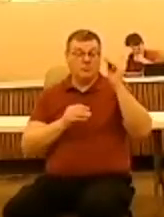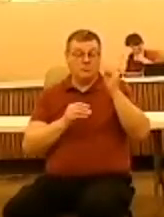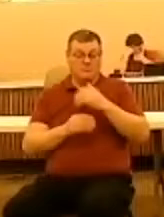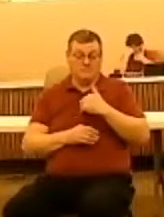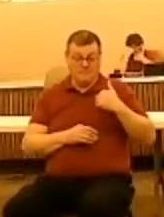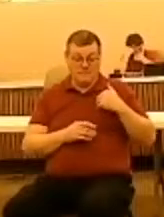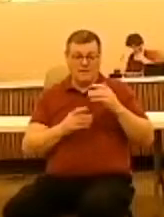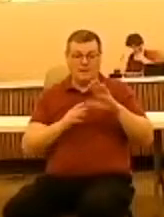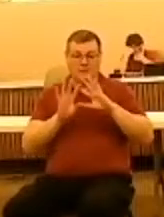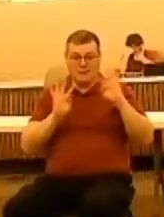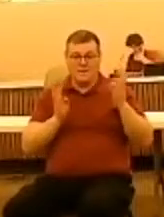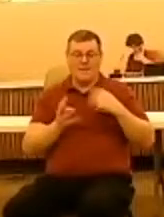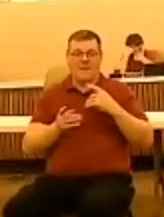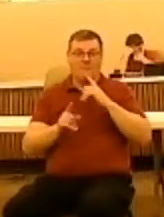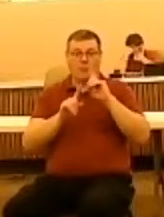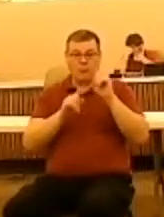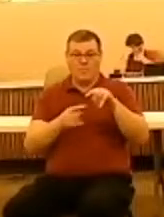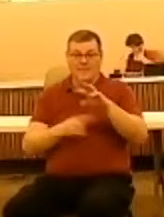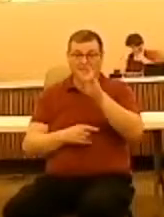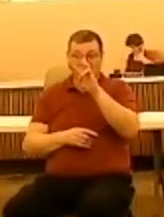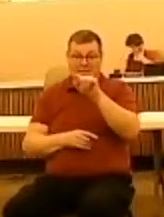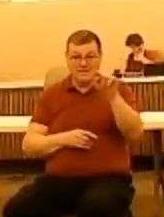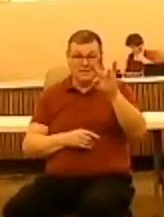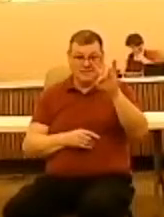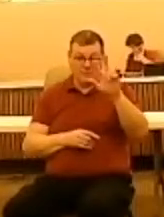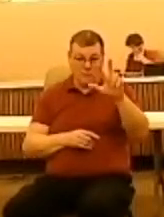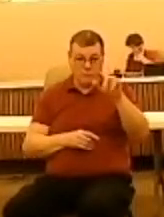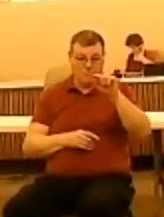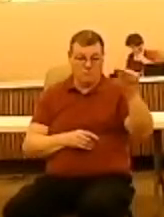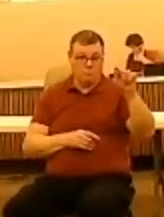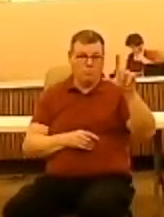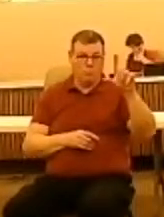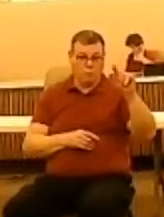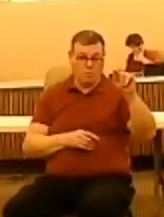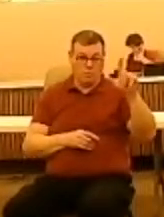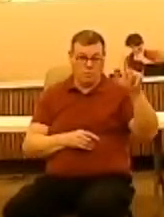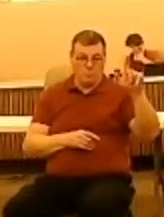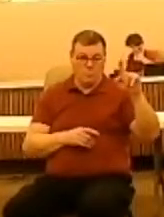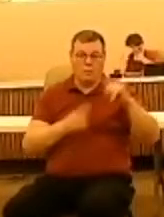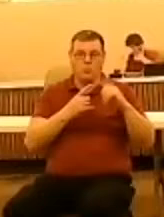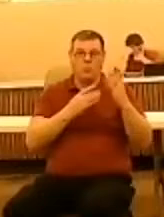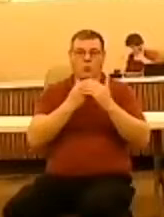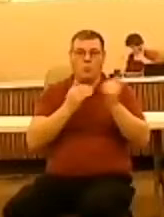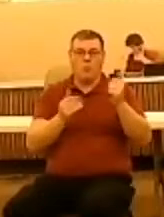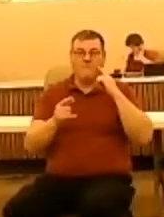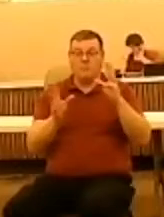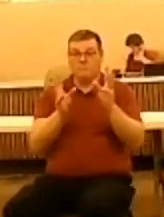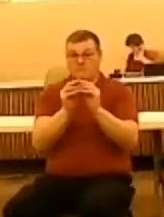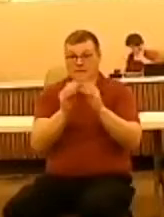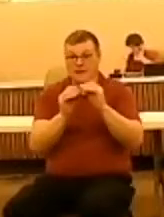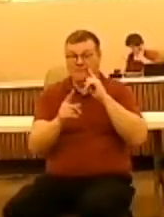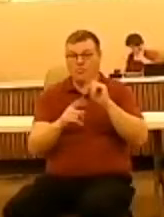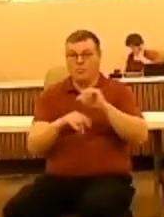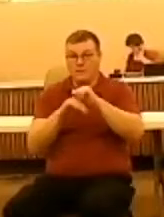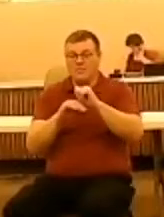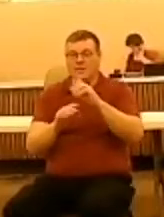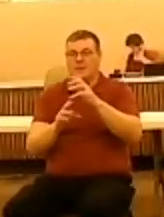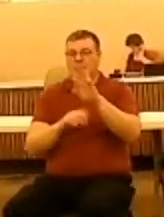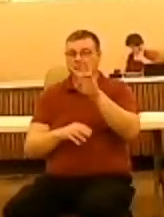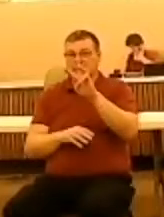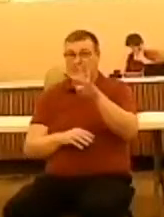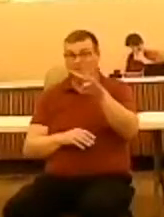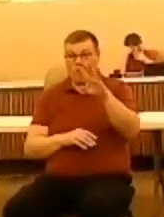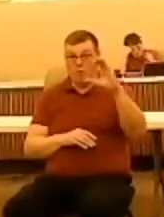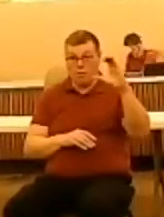board members, I have Resolution 6-73, 2021, to call for a public hearing to consider designating 6400